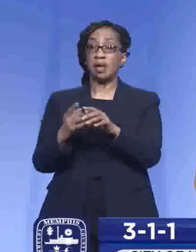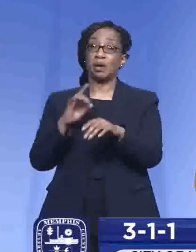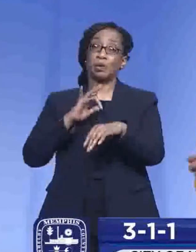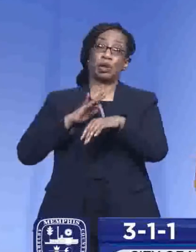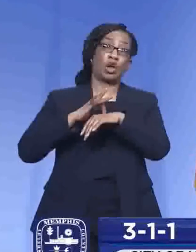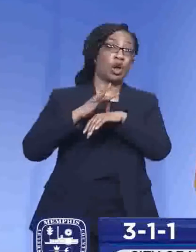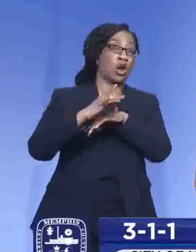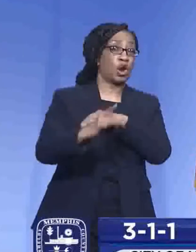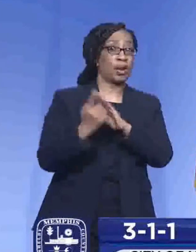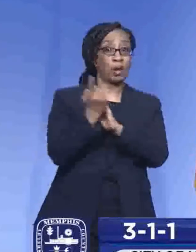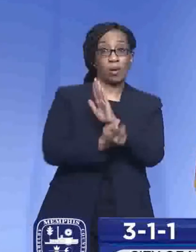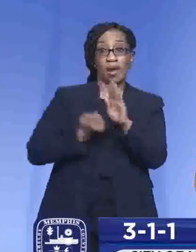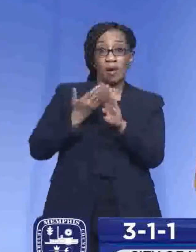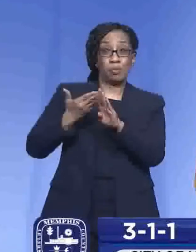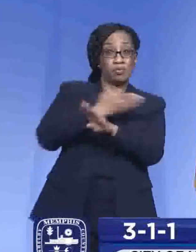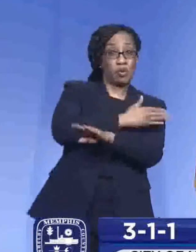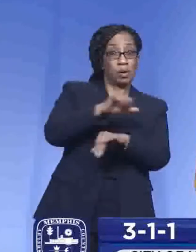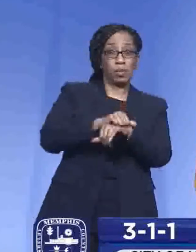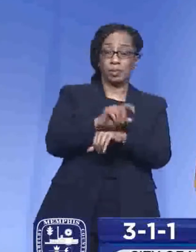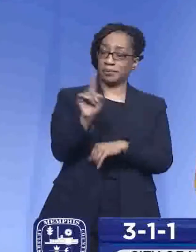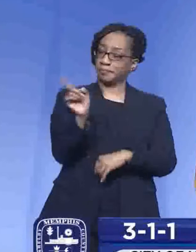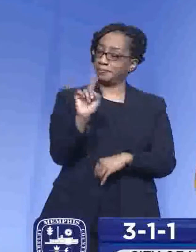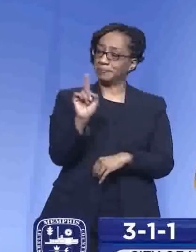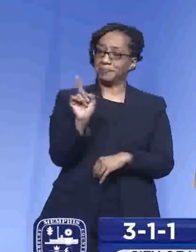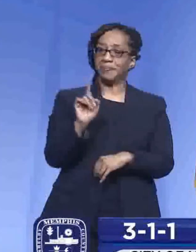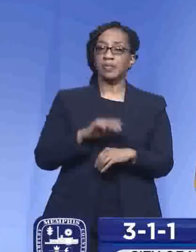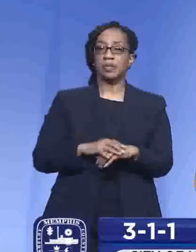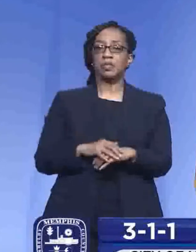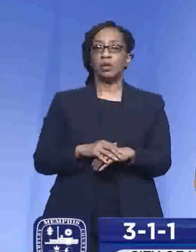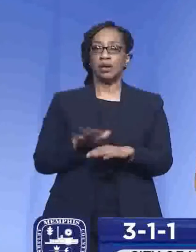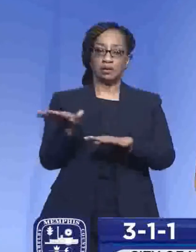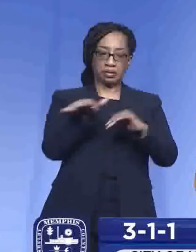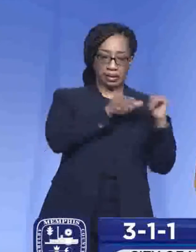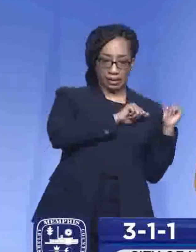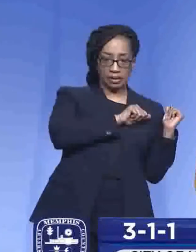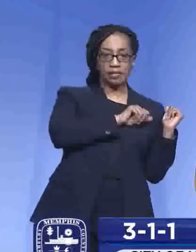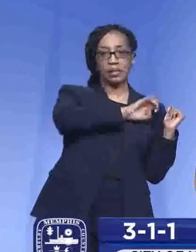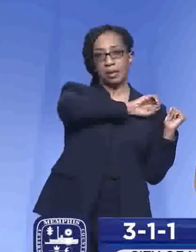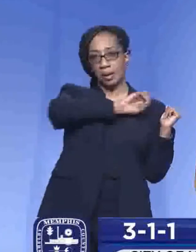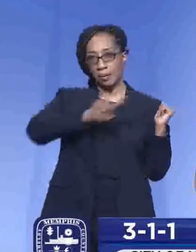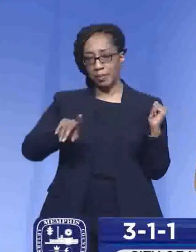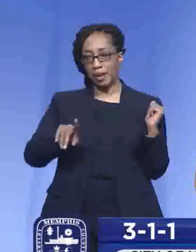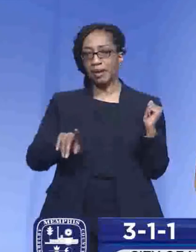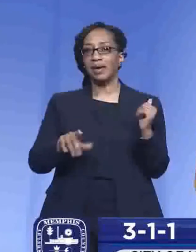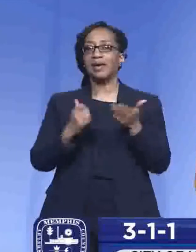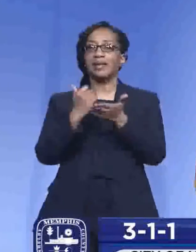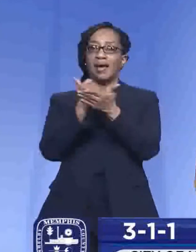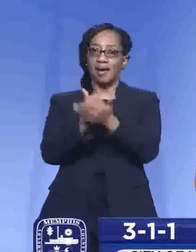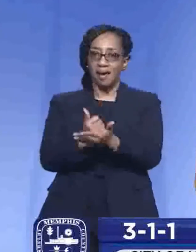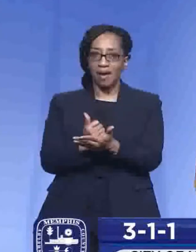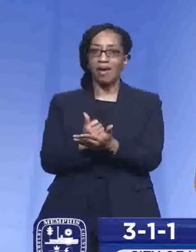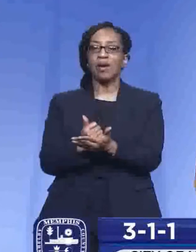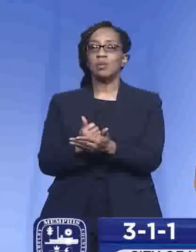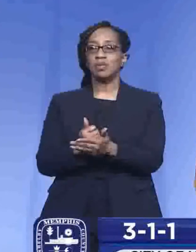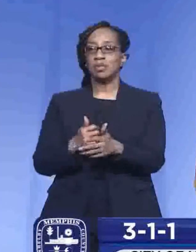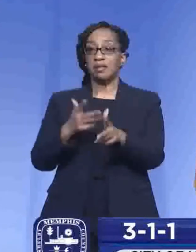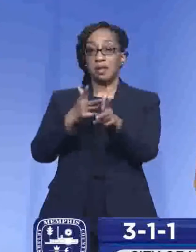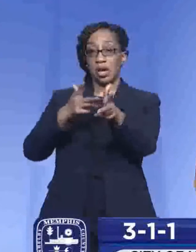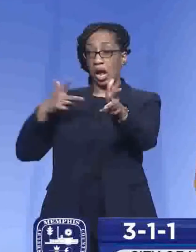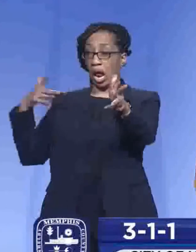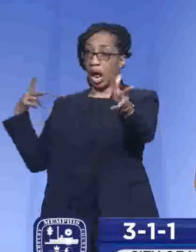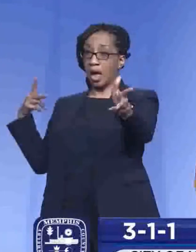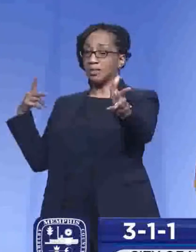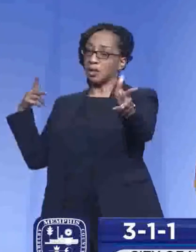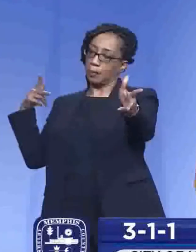going to ask you to come back no more than an hour before your appointment time. That really does streamline the flow of cars in and out.